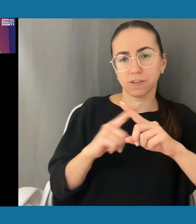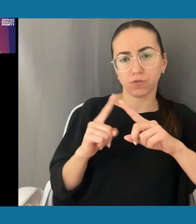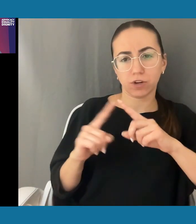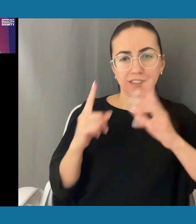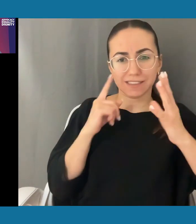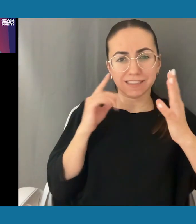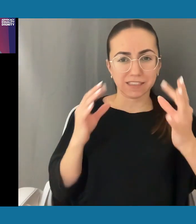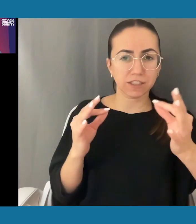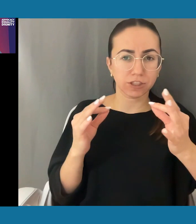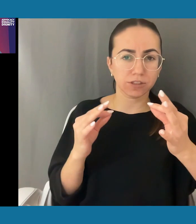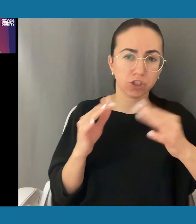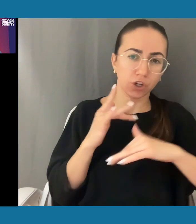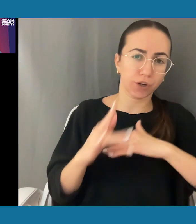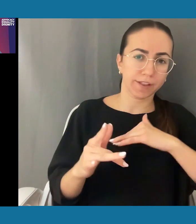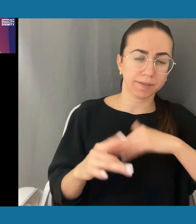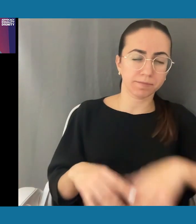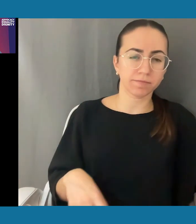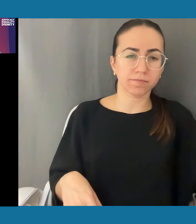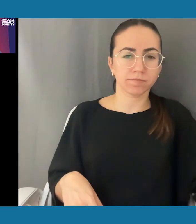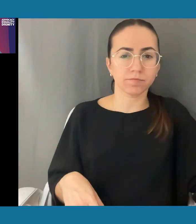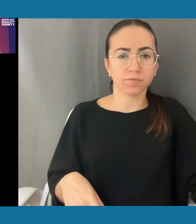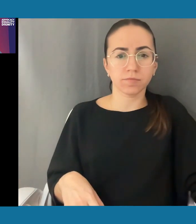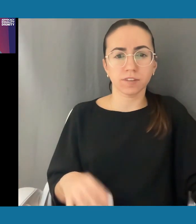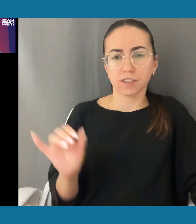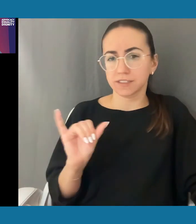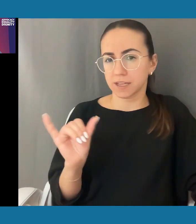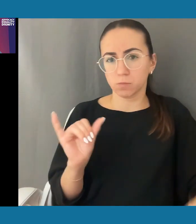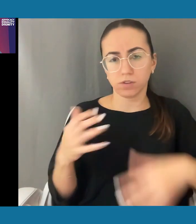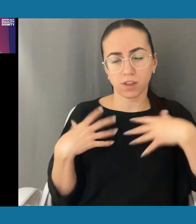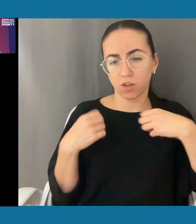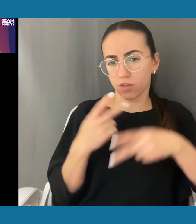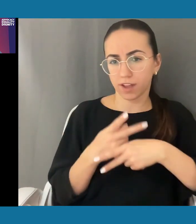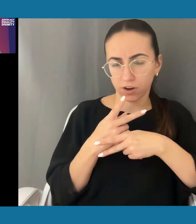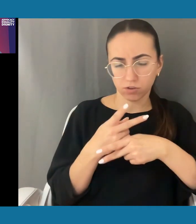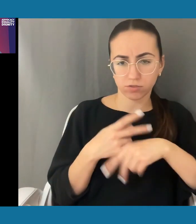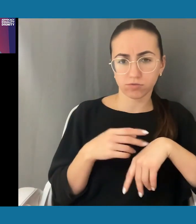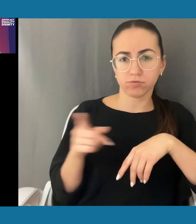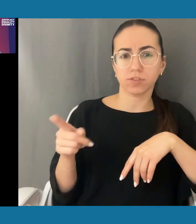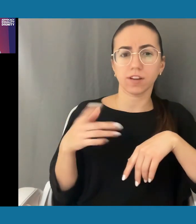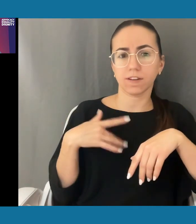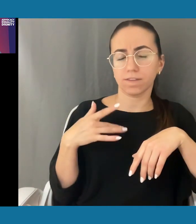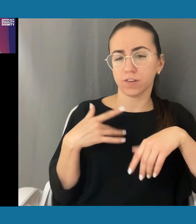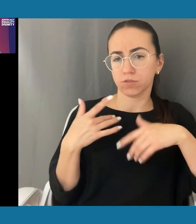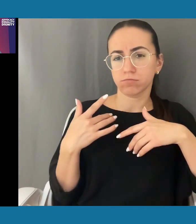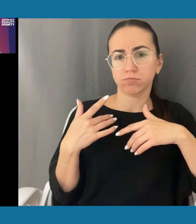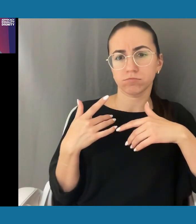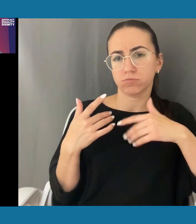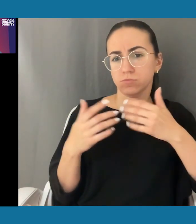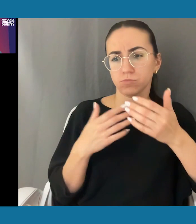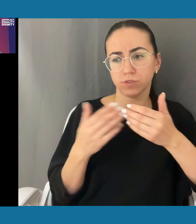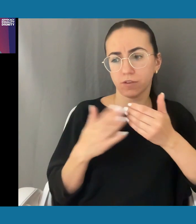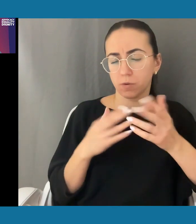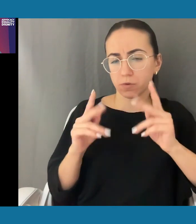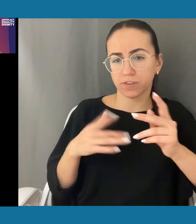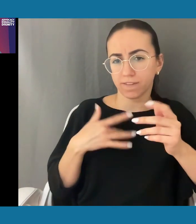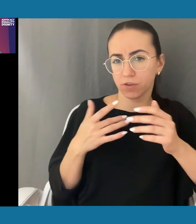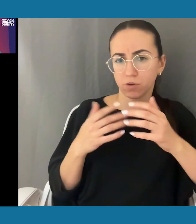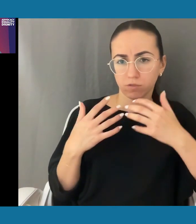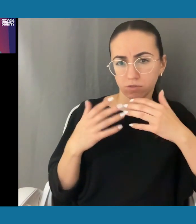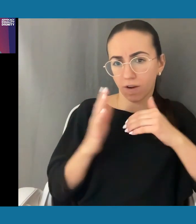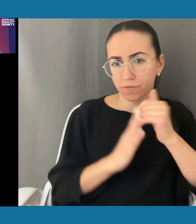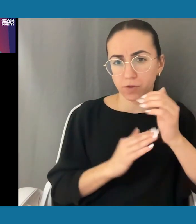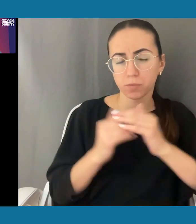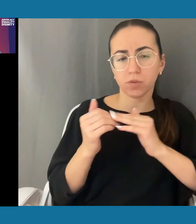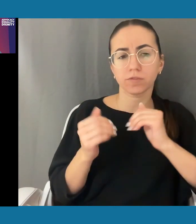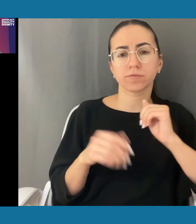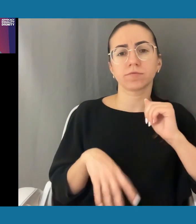of time. Same with healthcare surrogate. They can designate the person they feel most comfortable with to make healthcare decisions when they reach the point